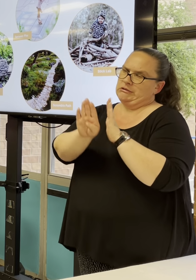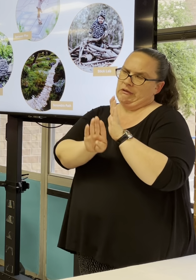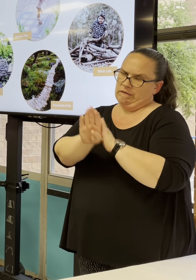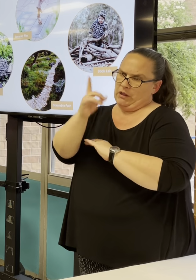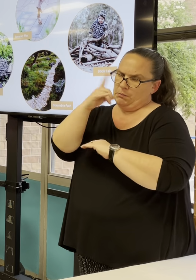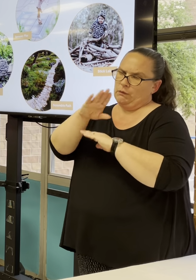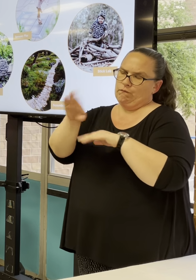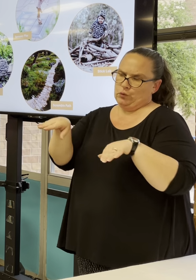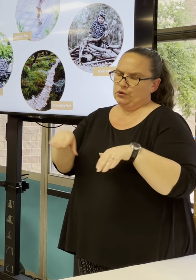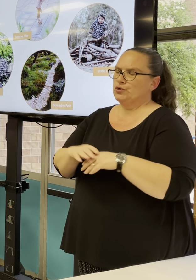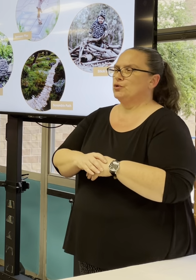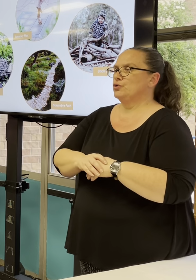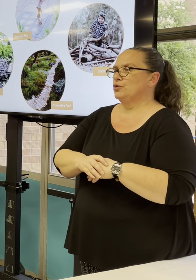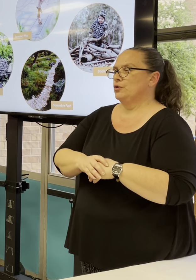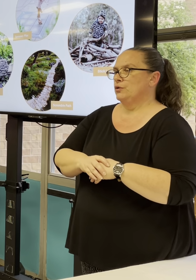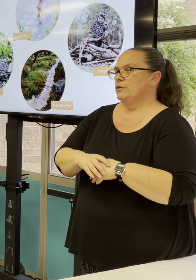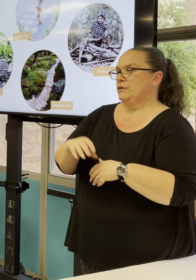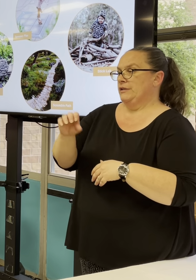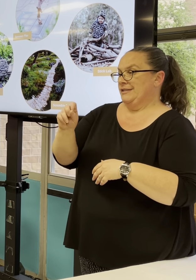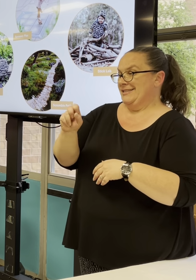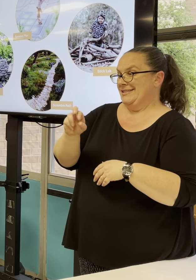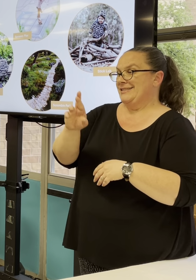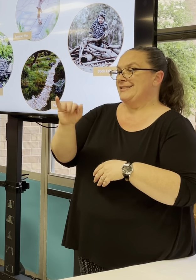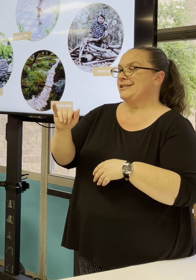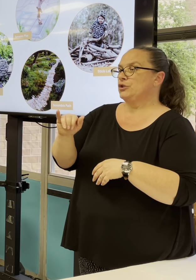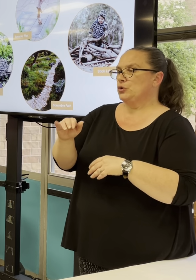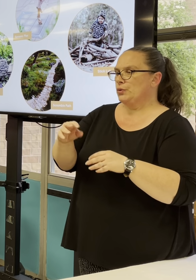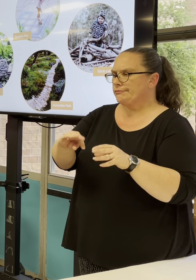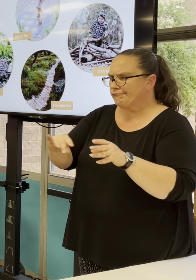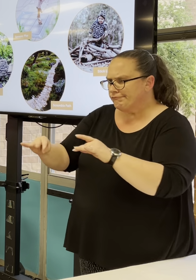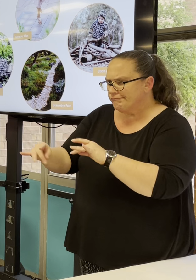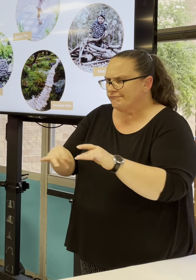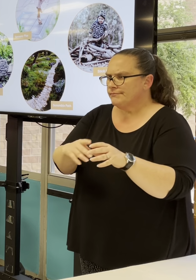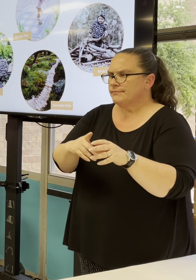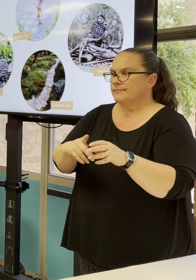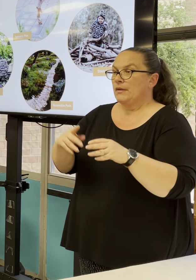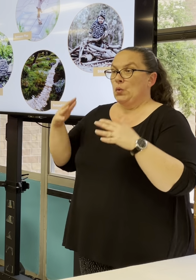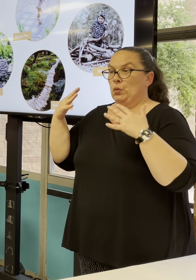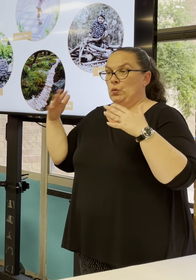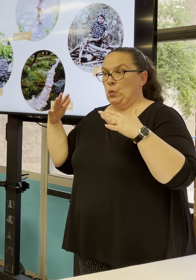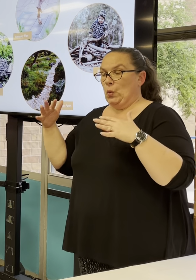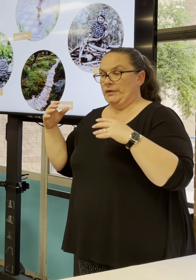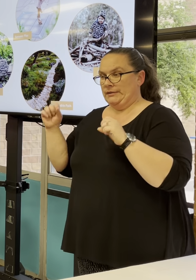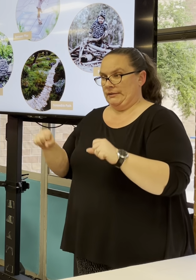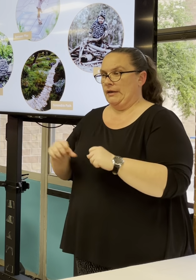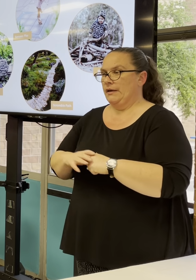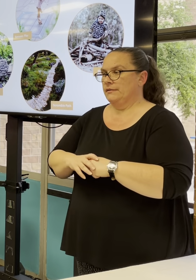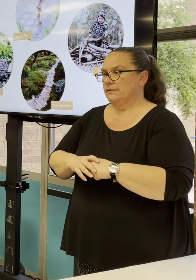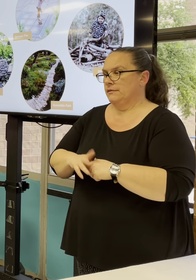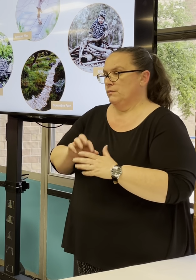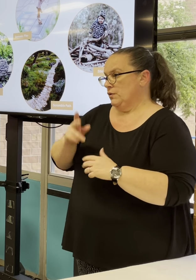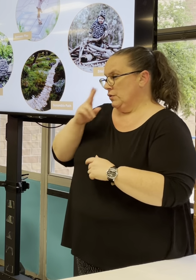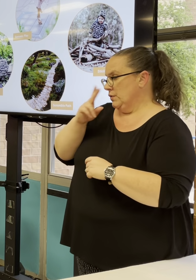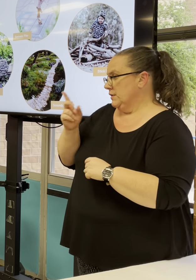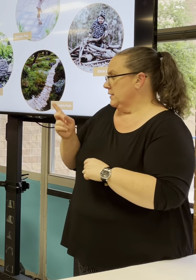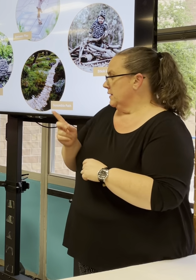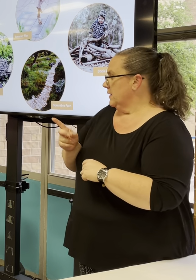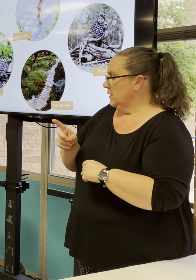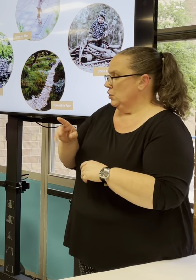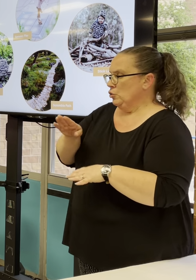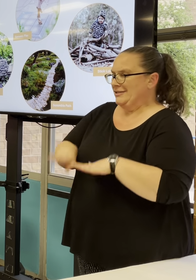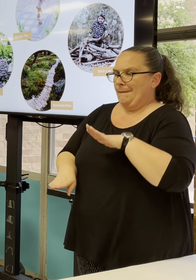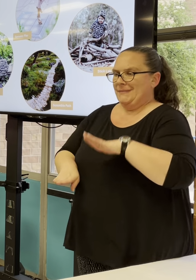So we have sensory play, something where you can make sound in the park. This is what you see there is something that you can like